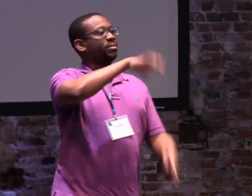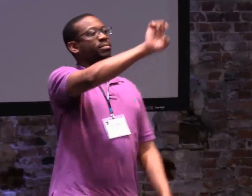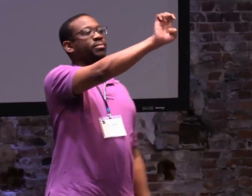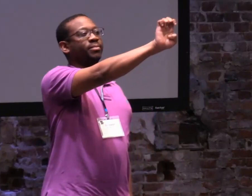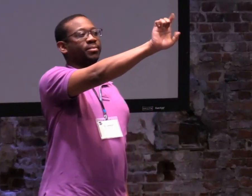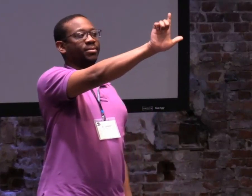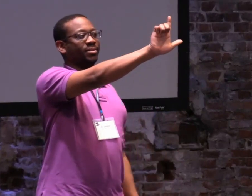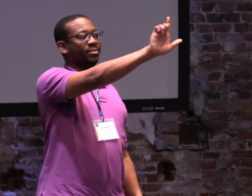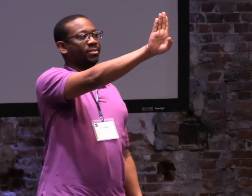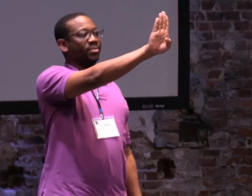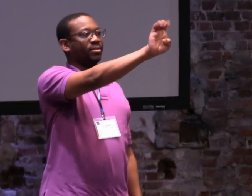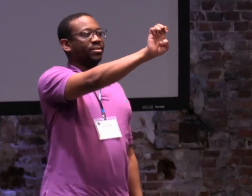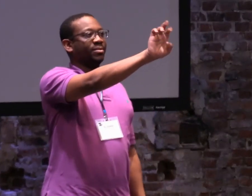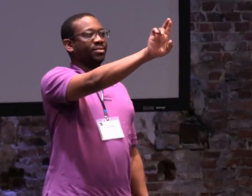and my name is